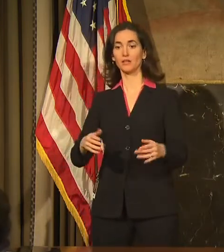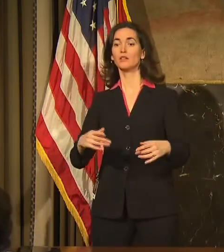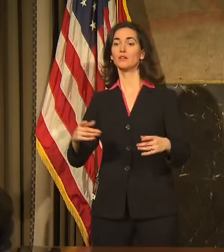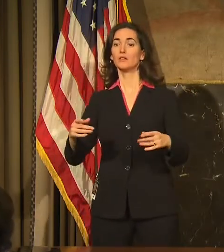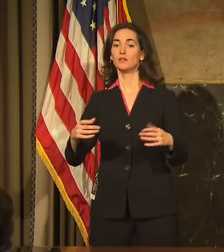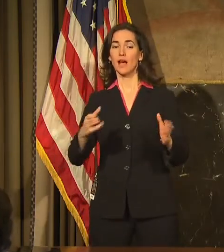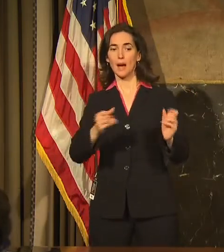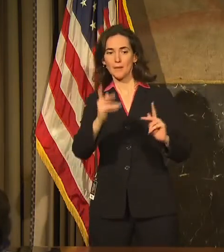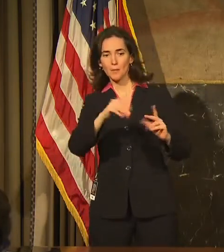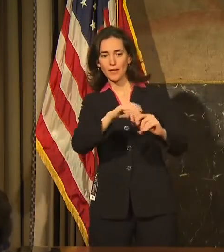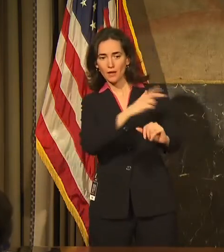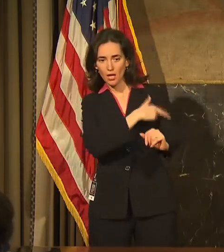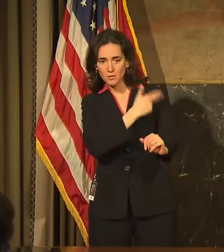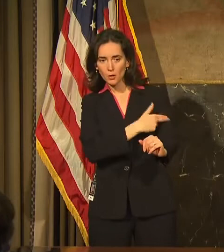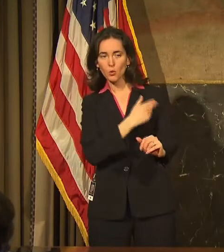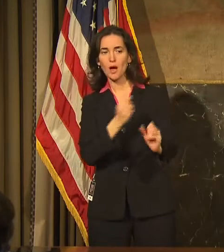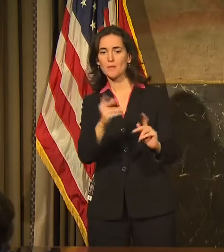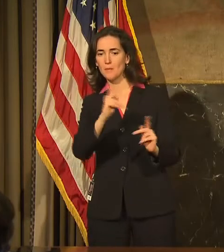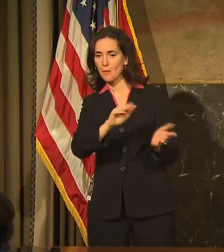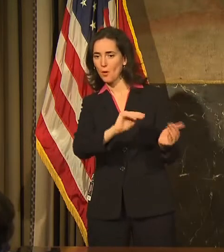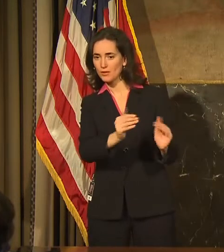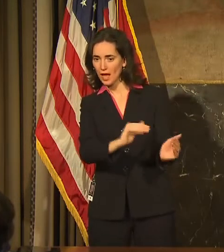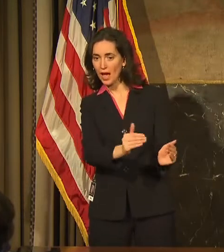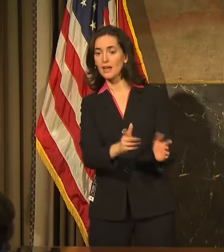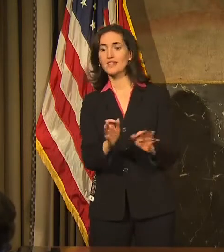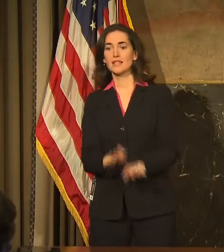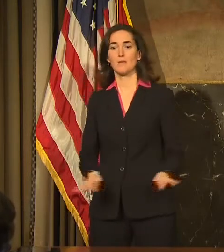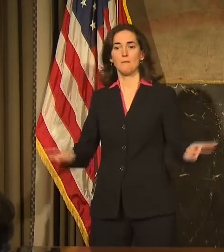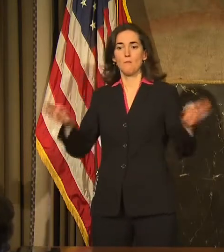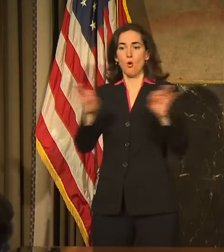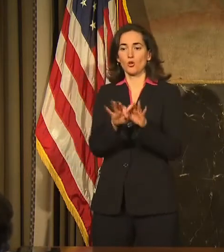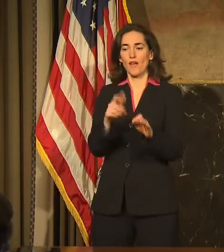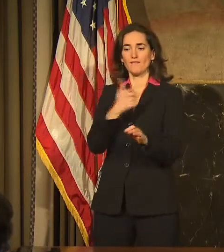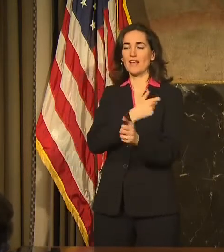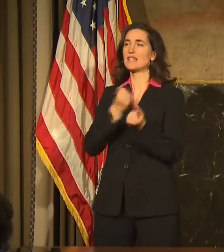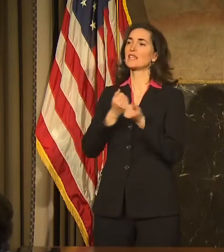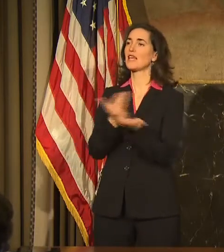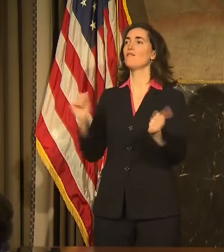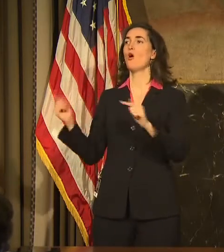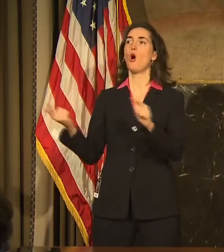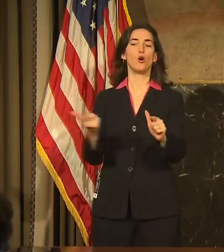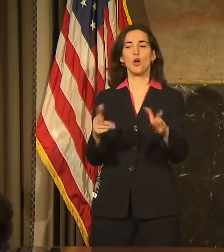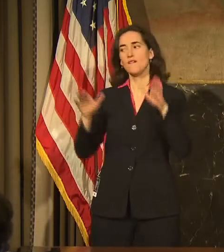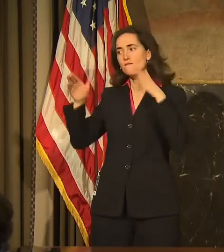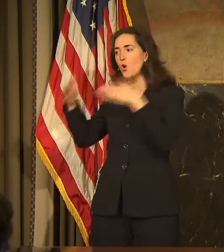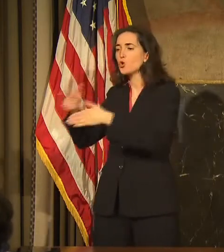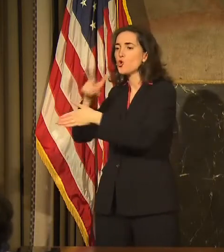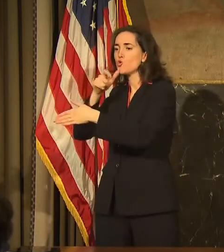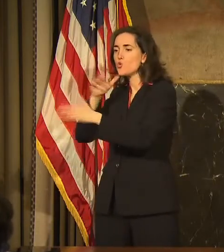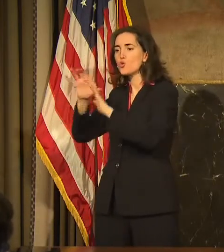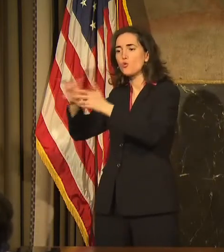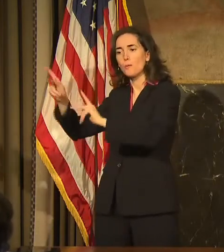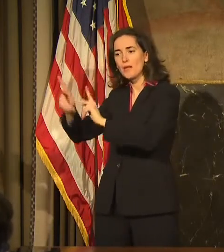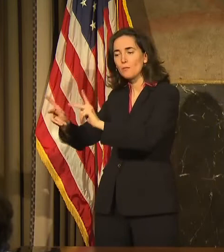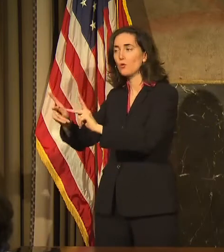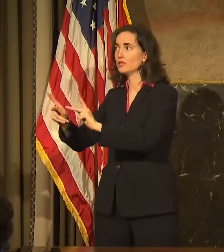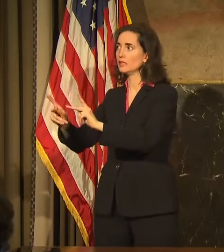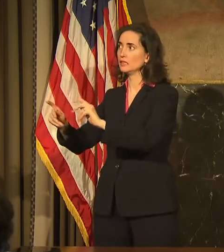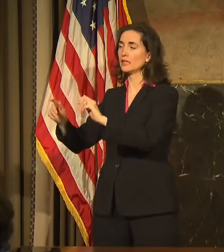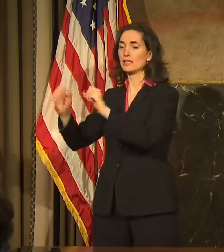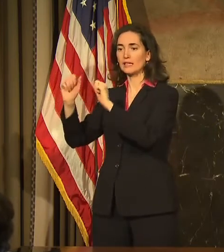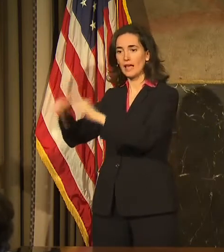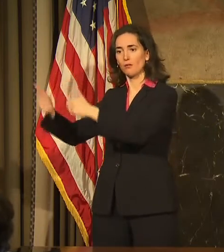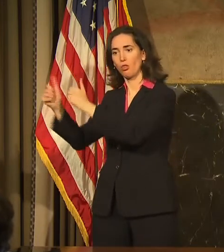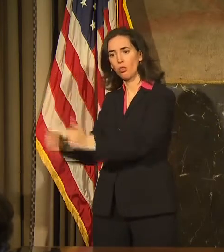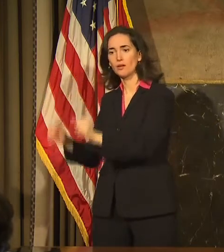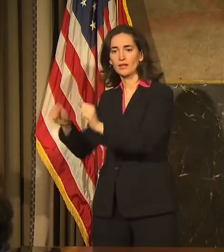with the fatality count so high, it's very important for us to be directing vaccine to people who are likely to suffer those complications, and that's